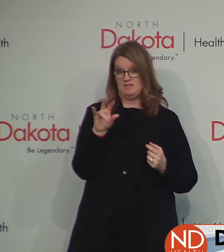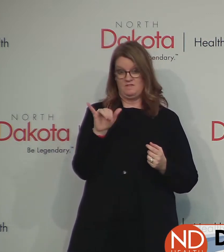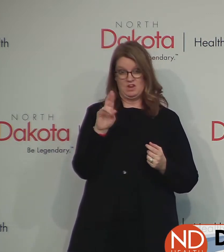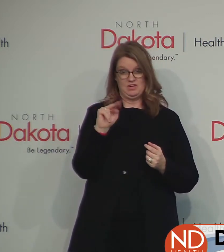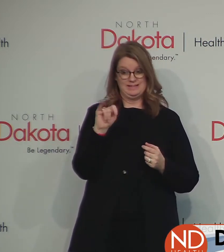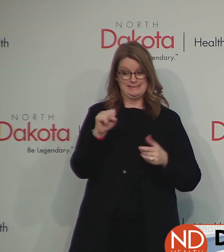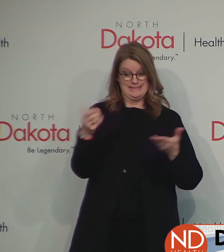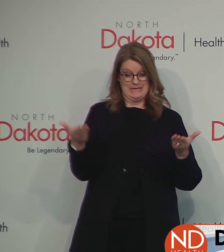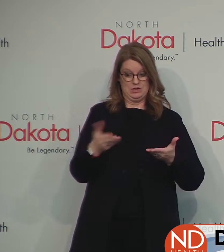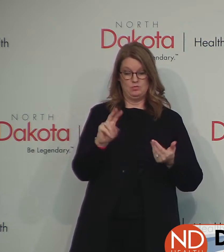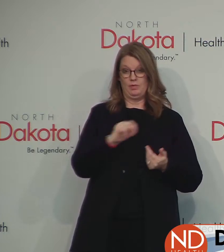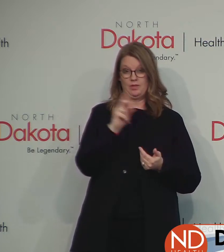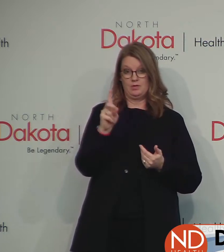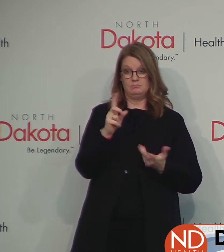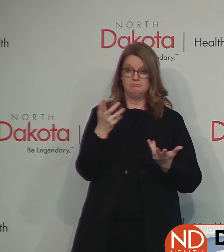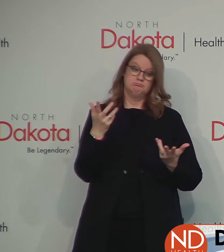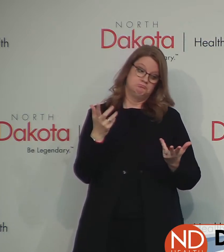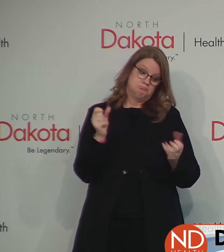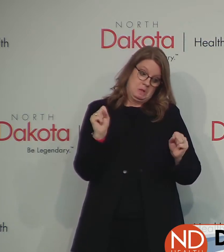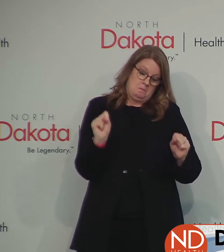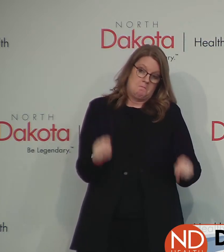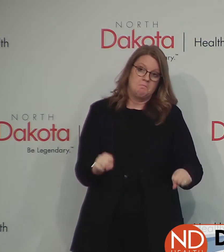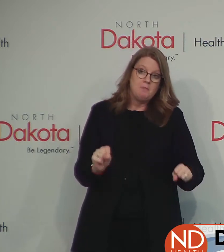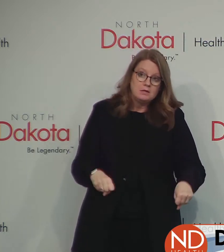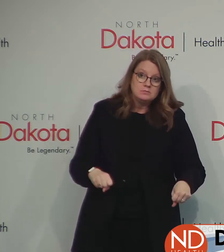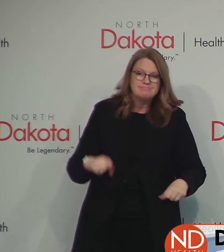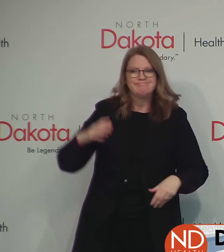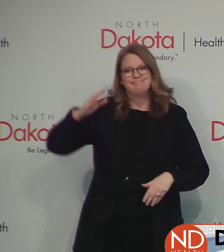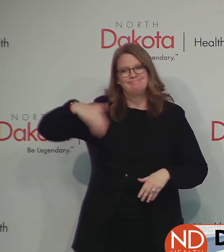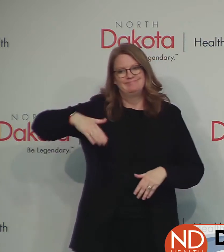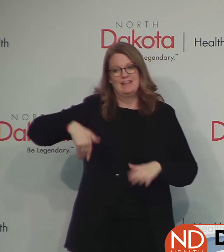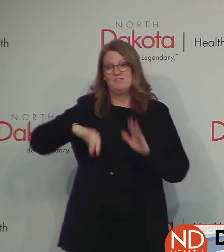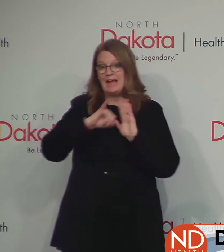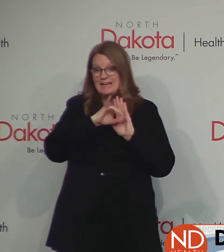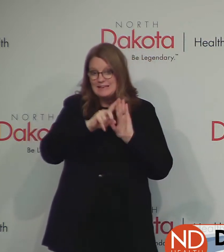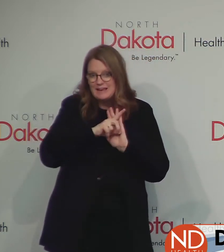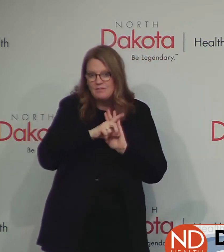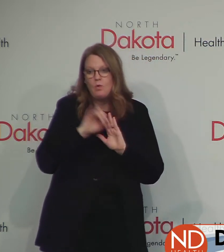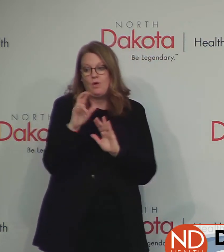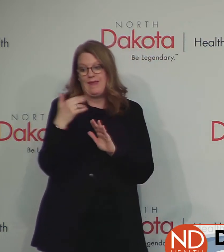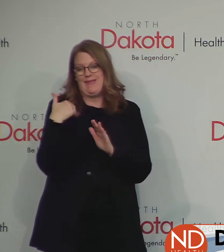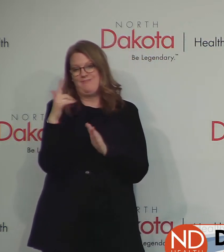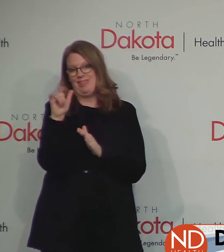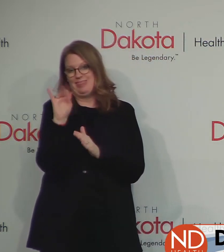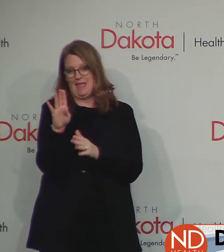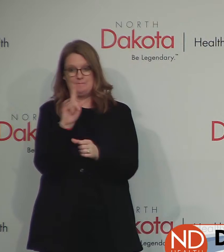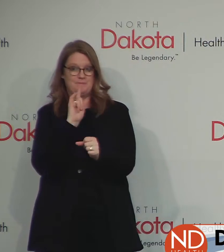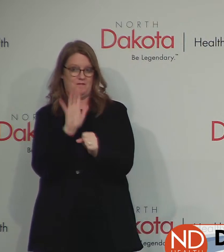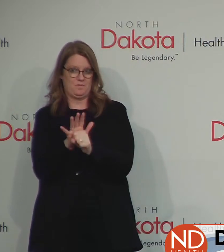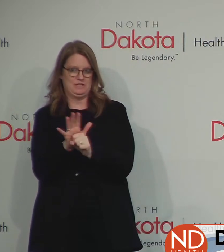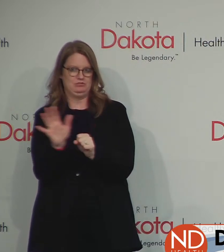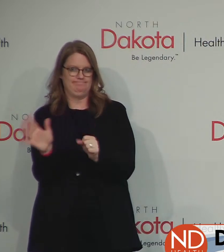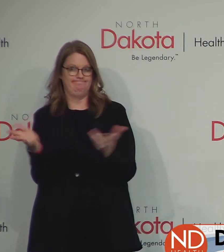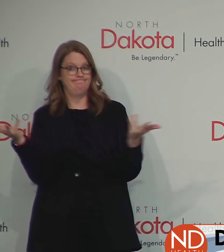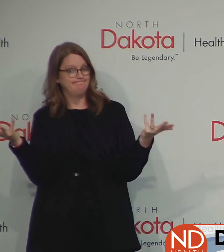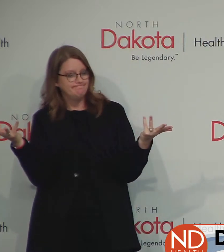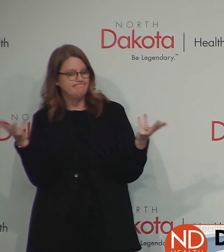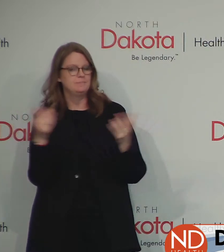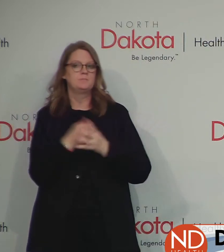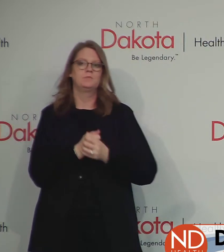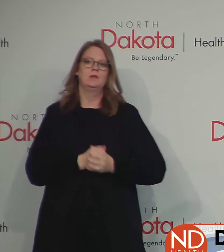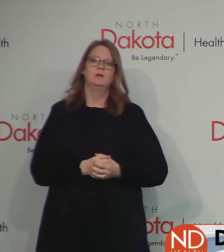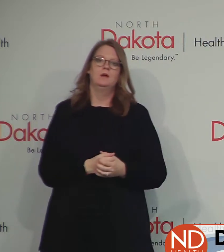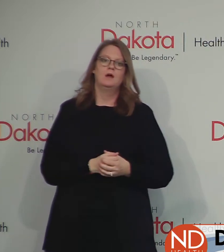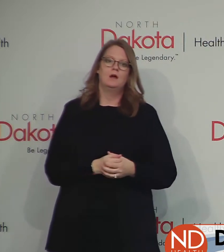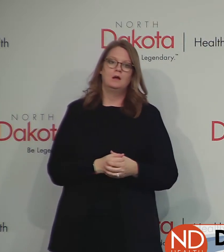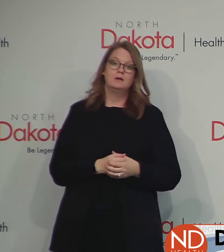Dakota? It's entirely possible. We just haven't identified or have lab confirmation of them just yet.